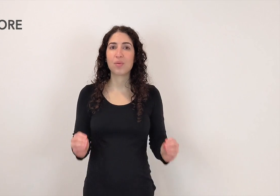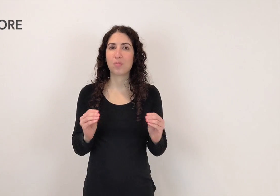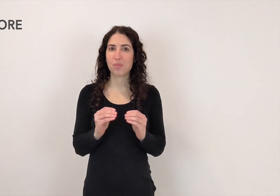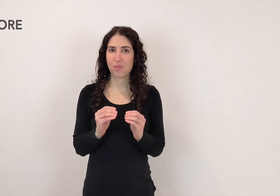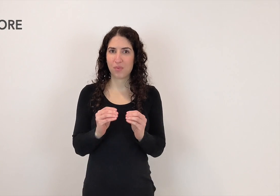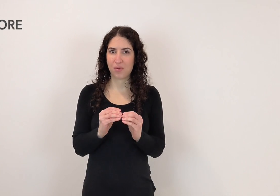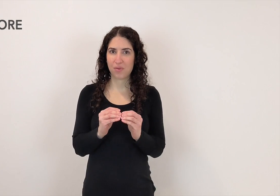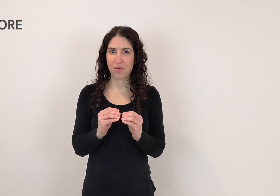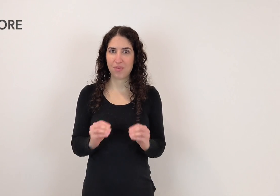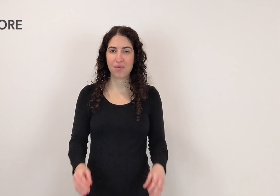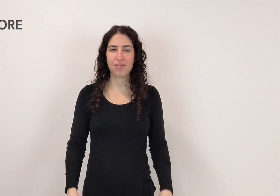More,